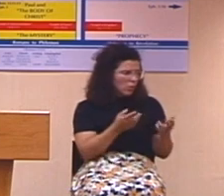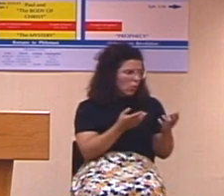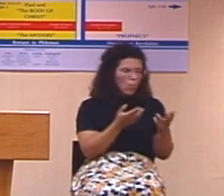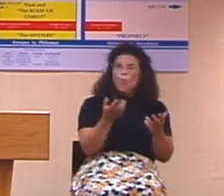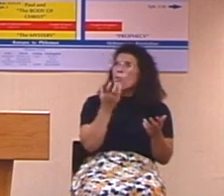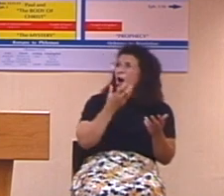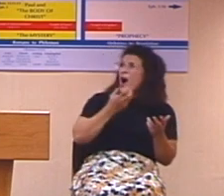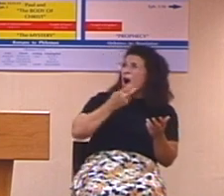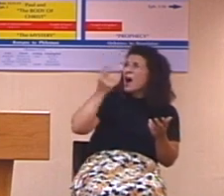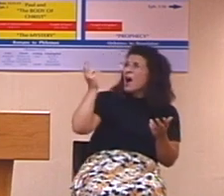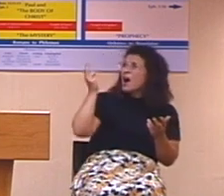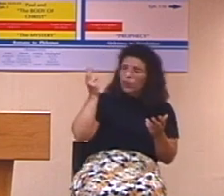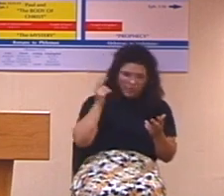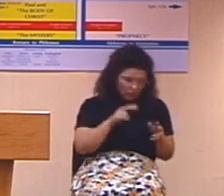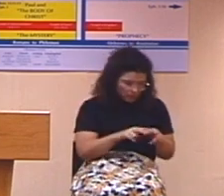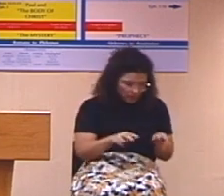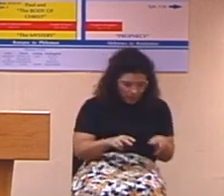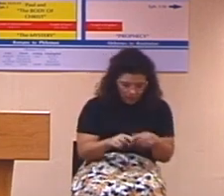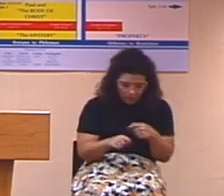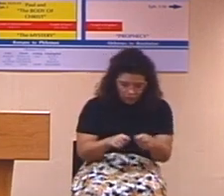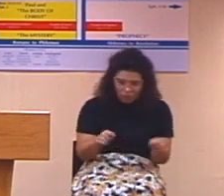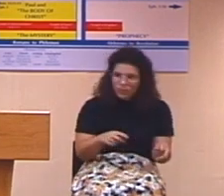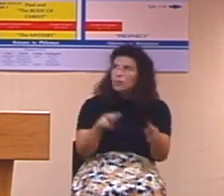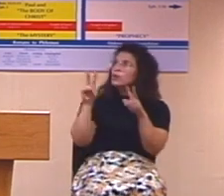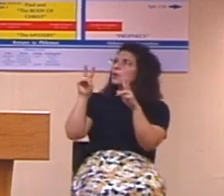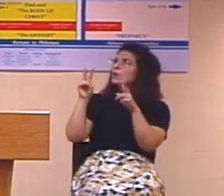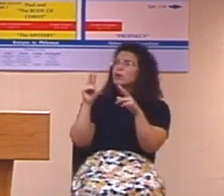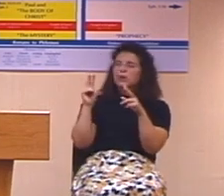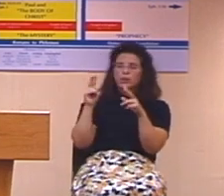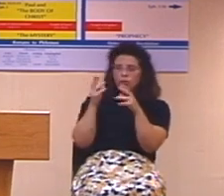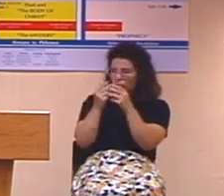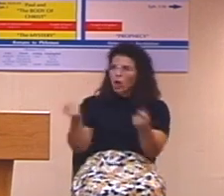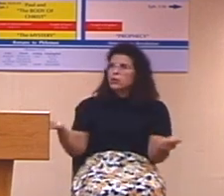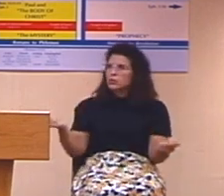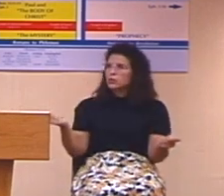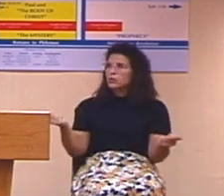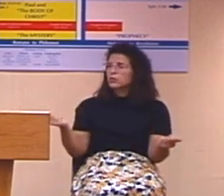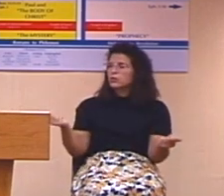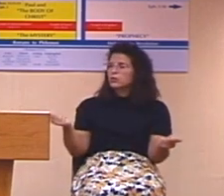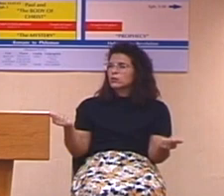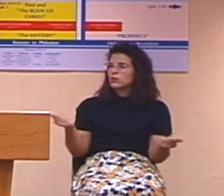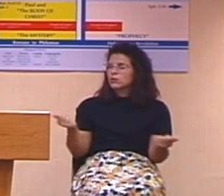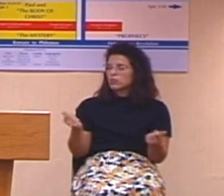look at that. And they look down and make sure their shoes are tied. They look up, everybody's gone.